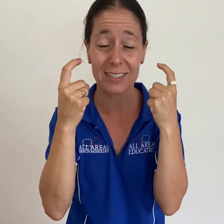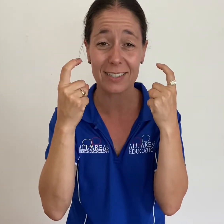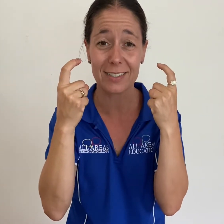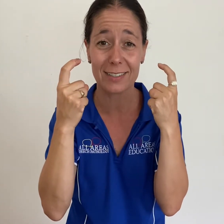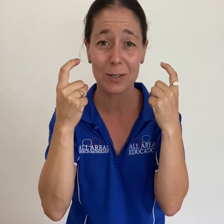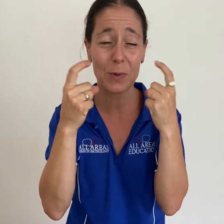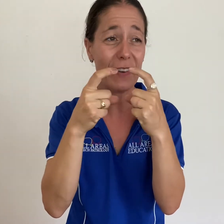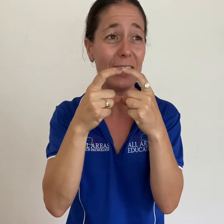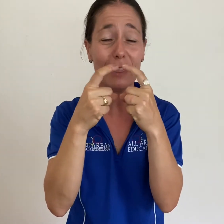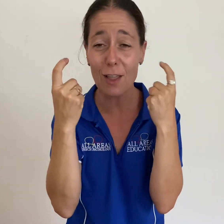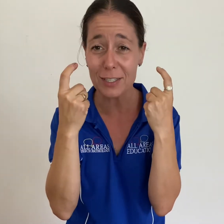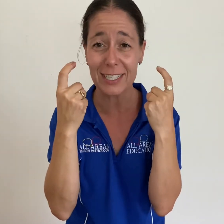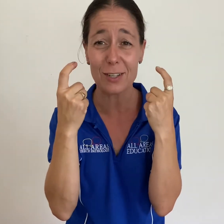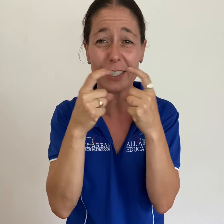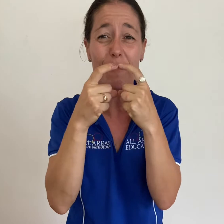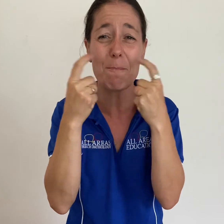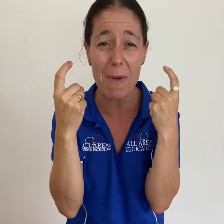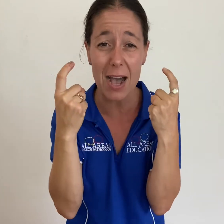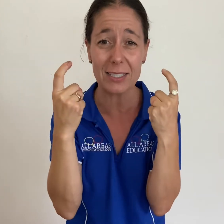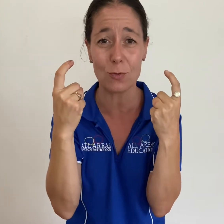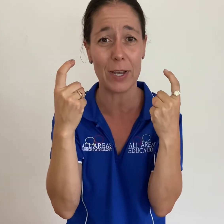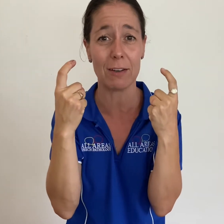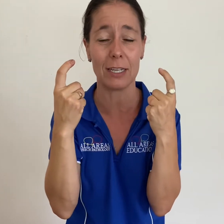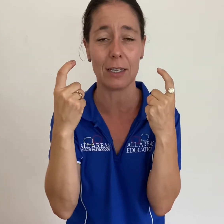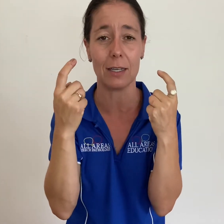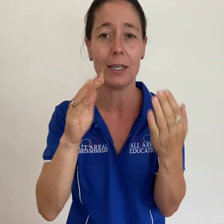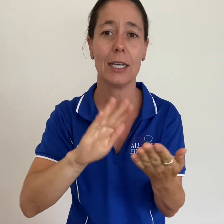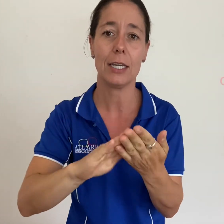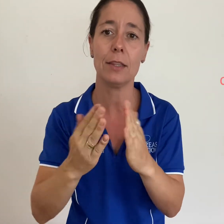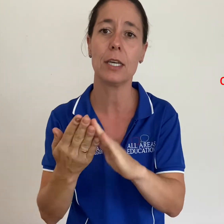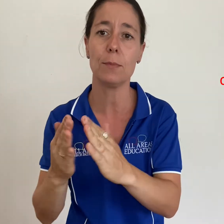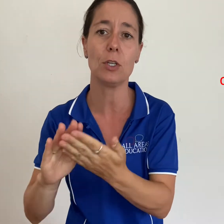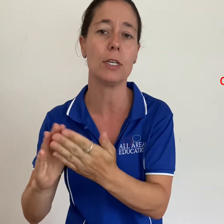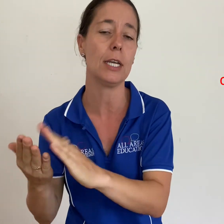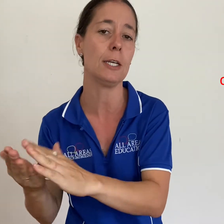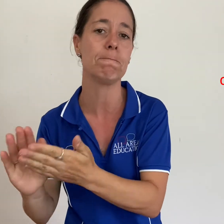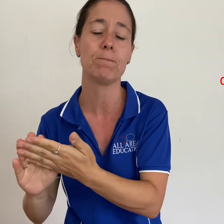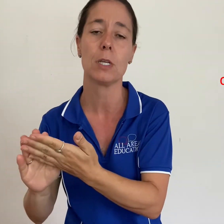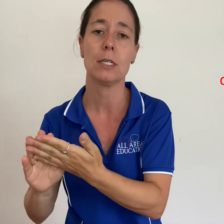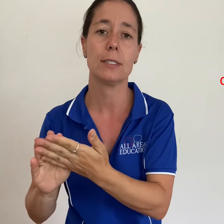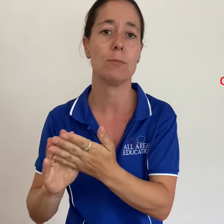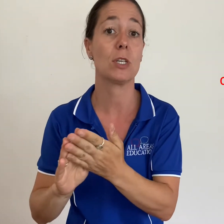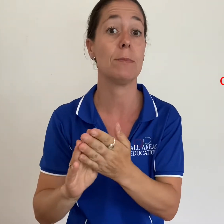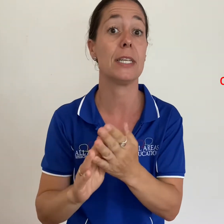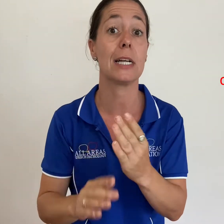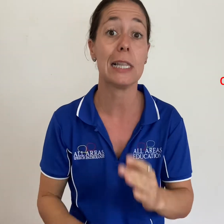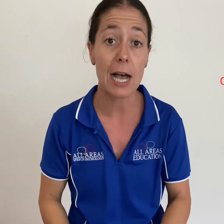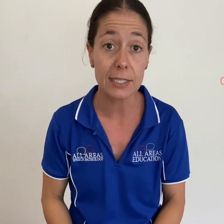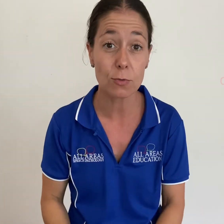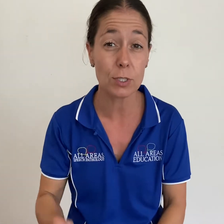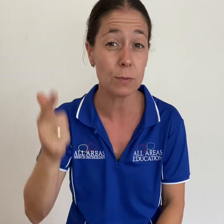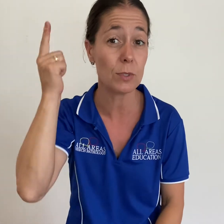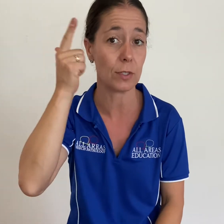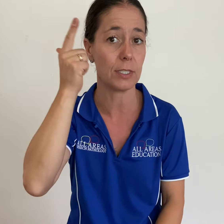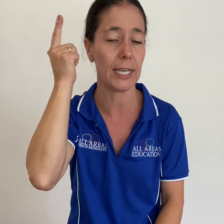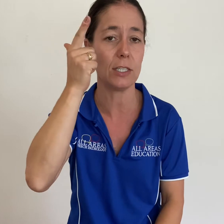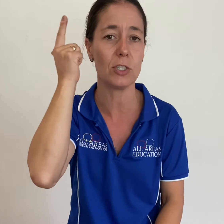Masks. We've had lots and lots of mask wearing in the community, sometimes in classrooms, so